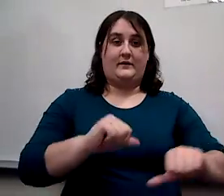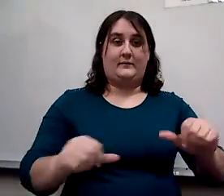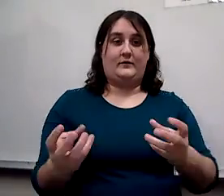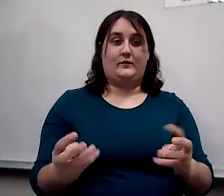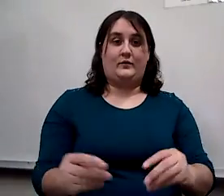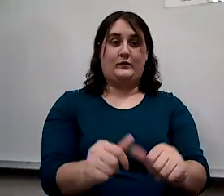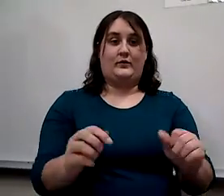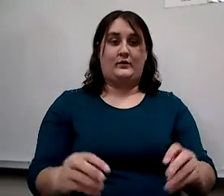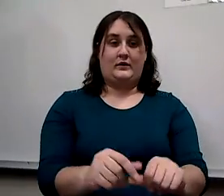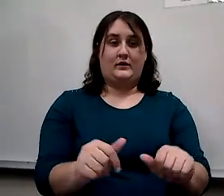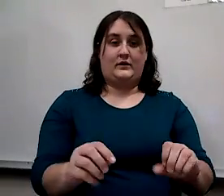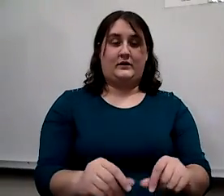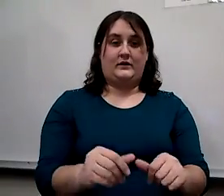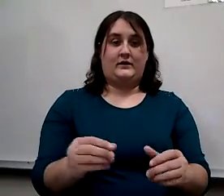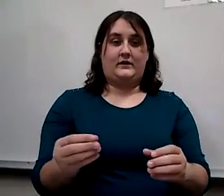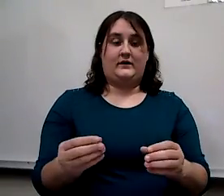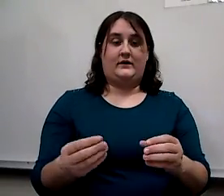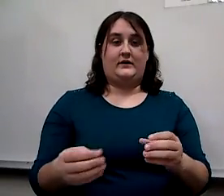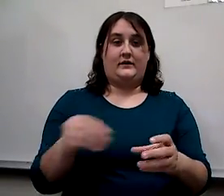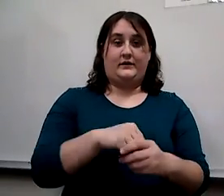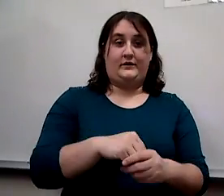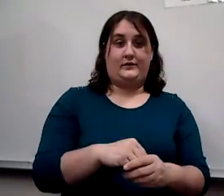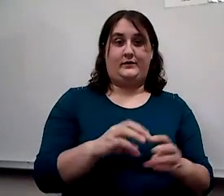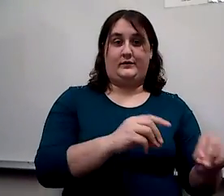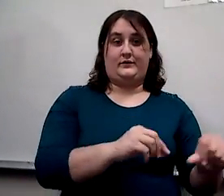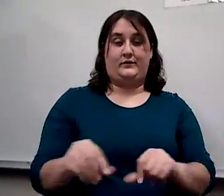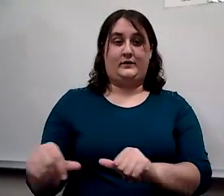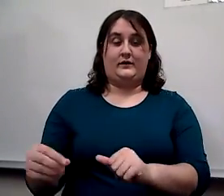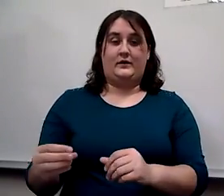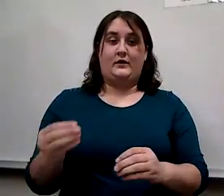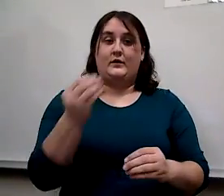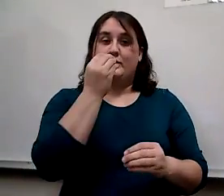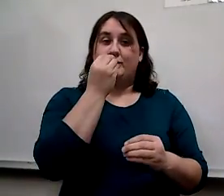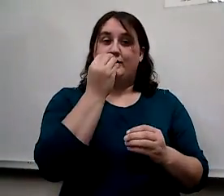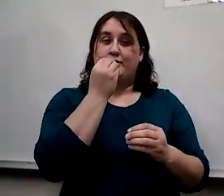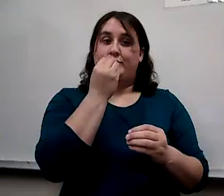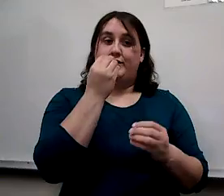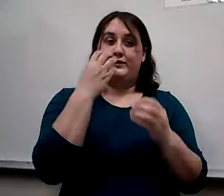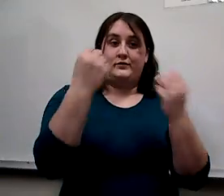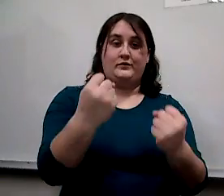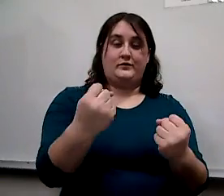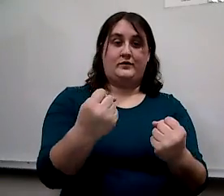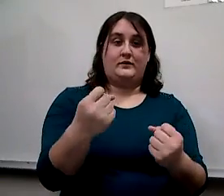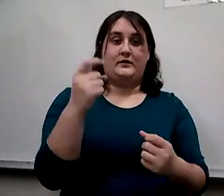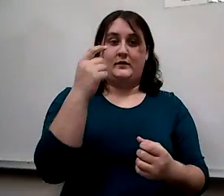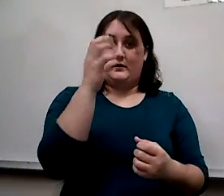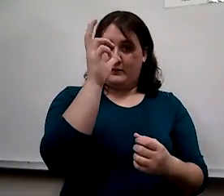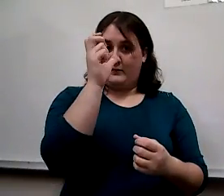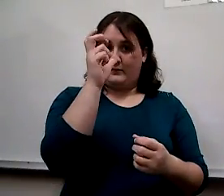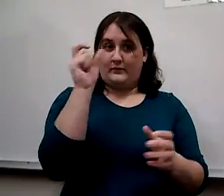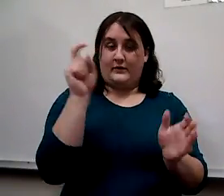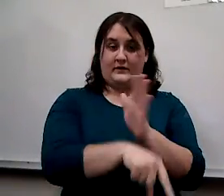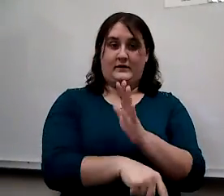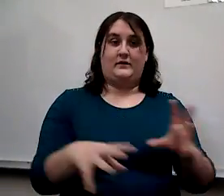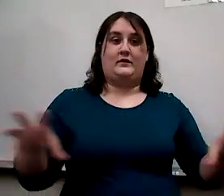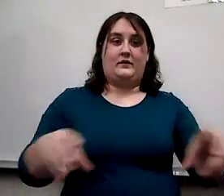chemical into the soil. The nutrients and insect repellent is absorbed by the plant through the roots.